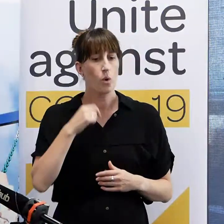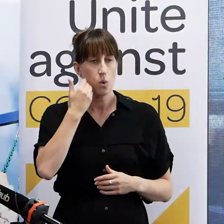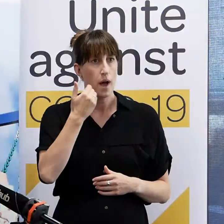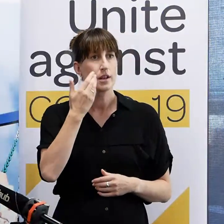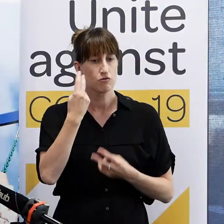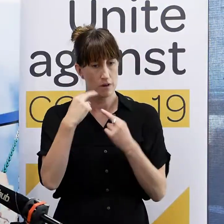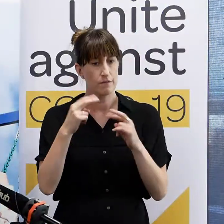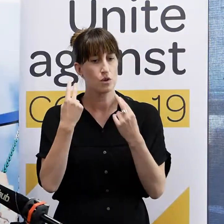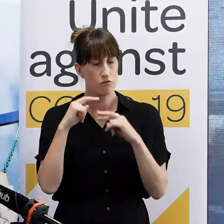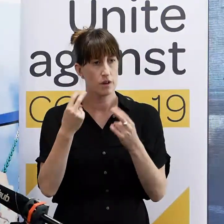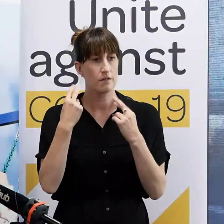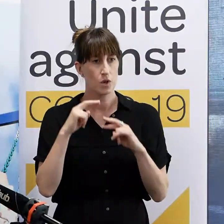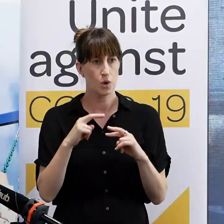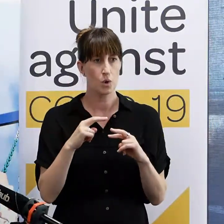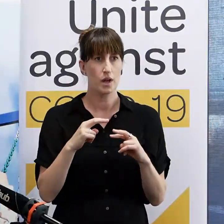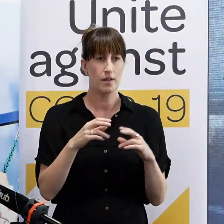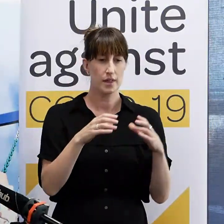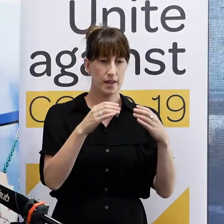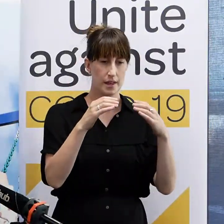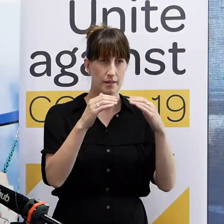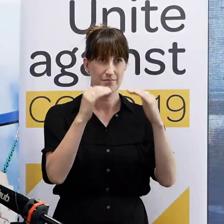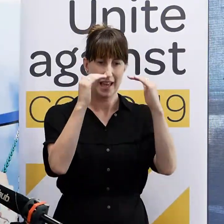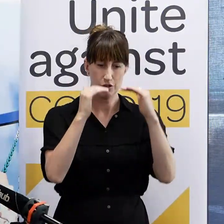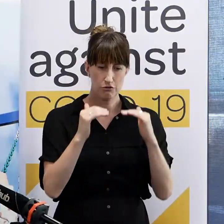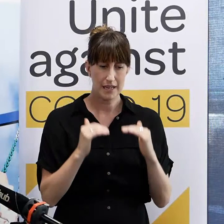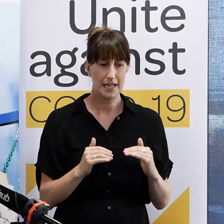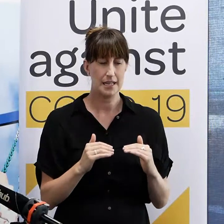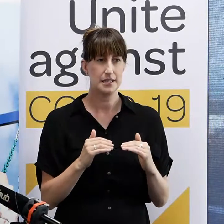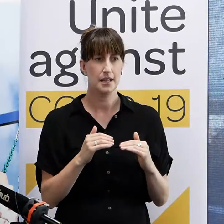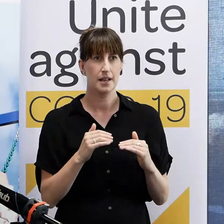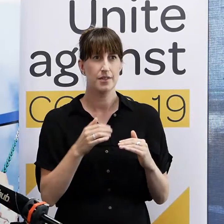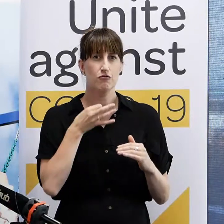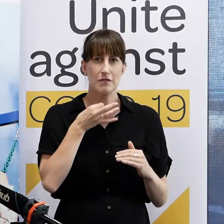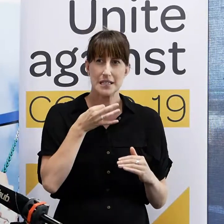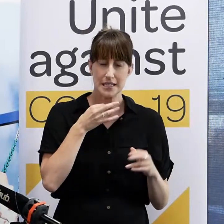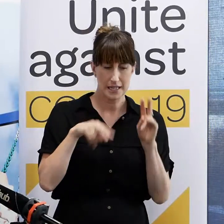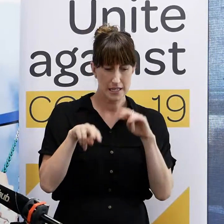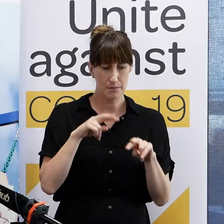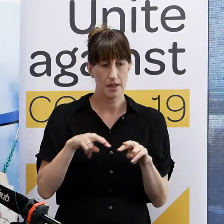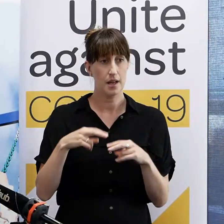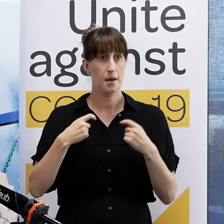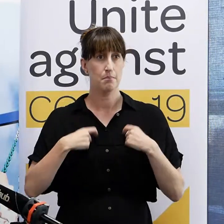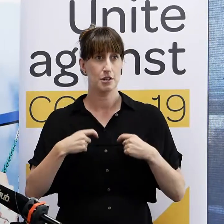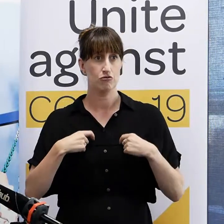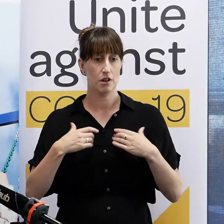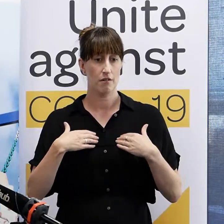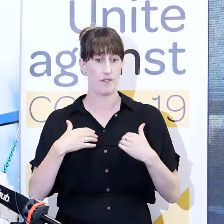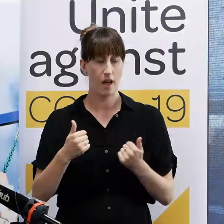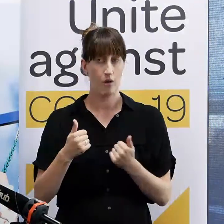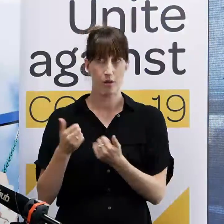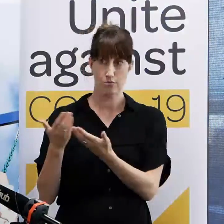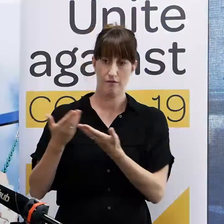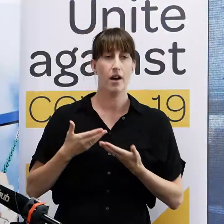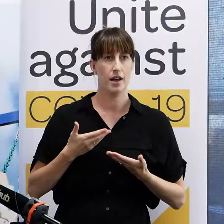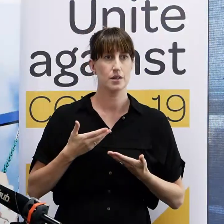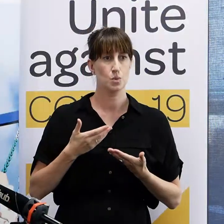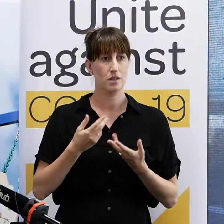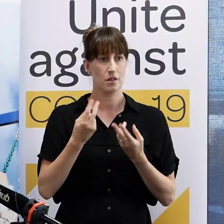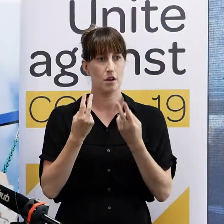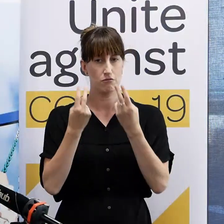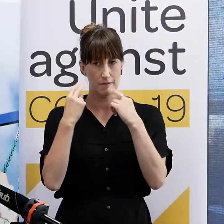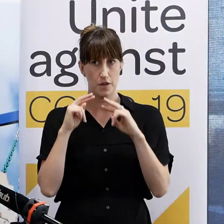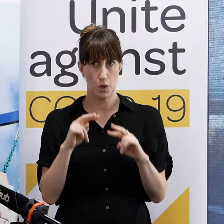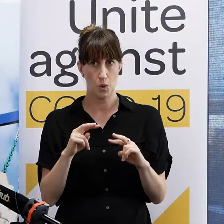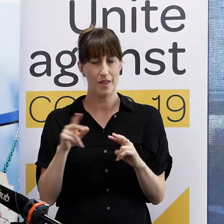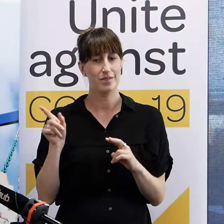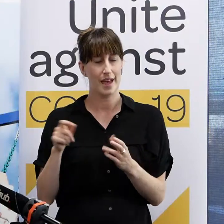the categories and the risk assessment, and the Ministry of Health and Public Health provide us with the review and